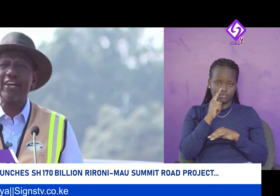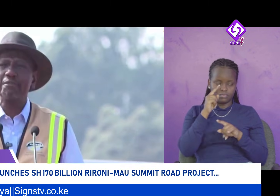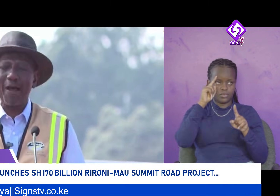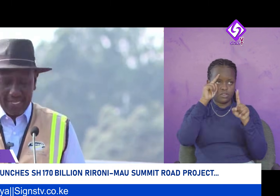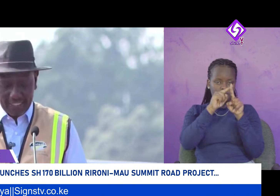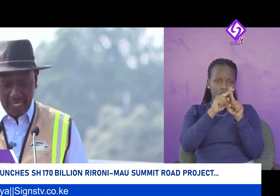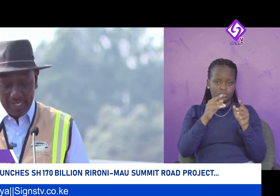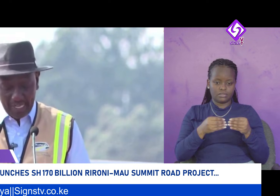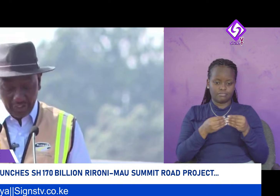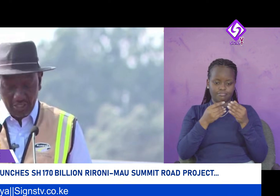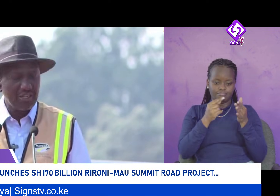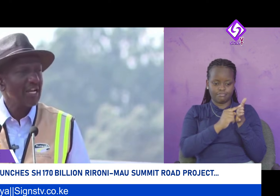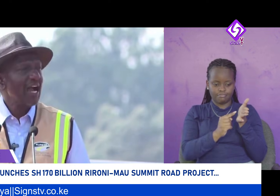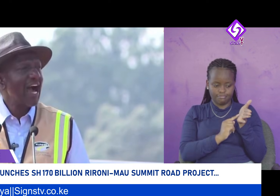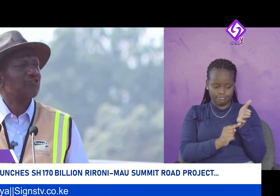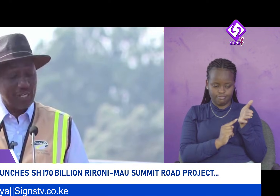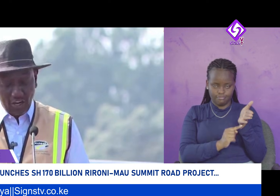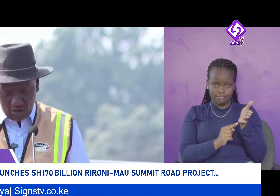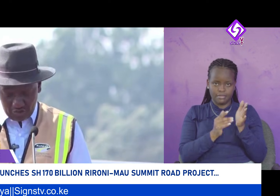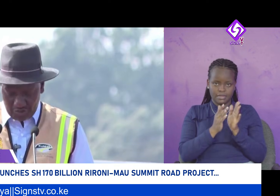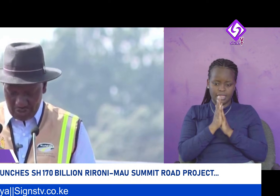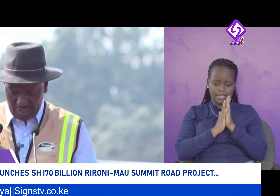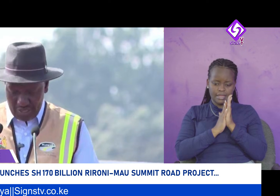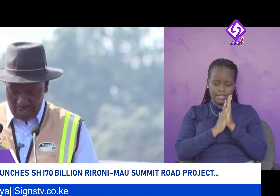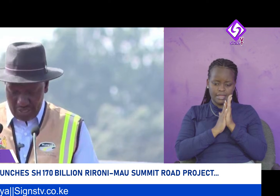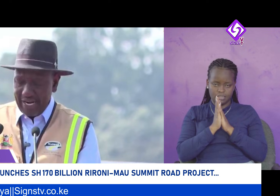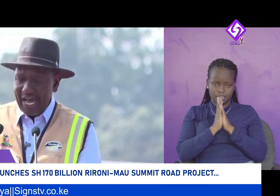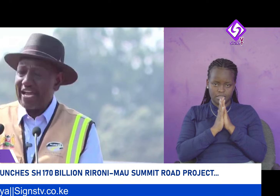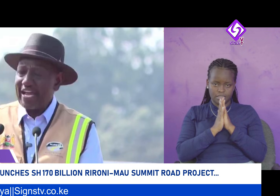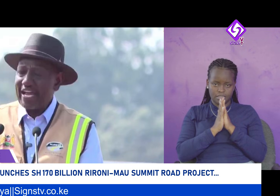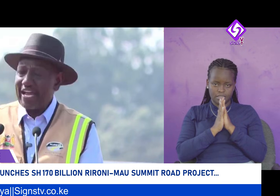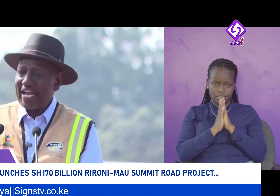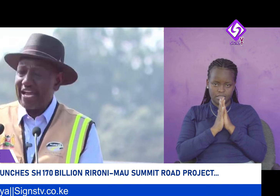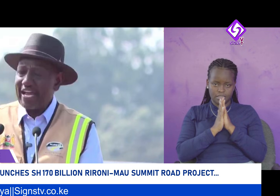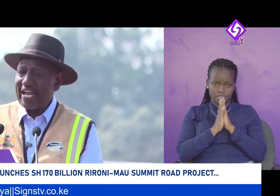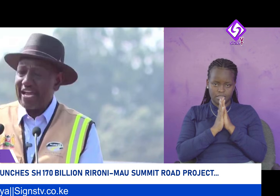and driven by determination as we launch the